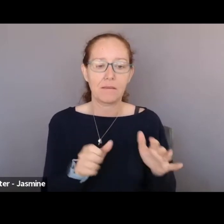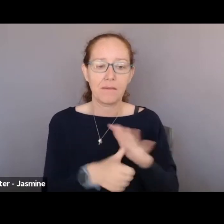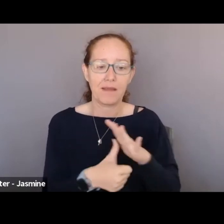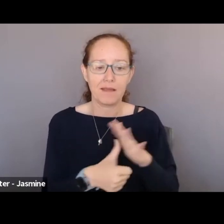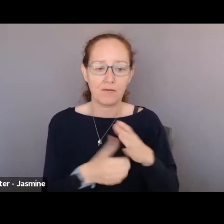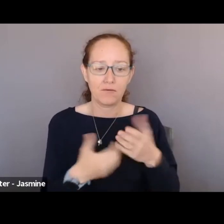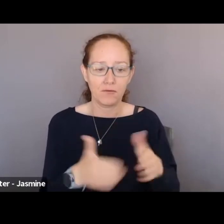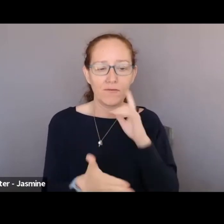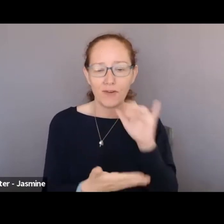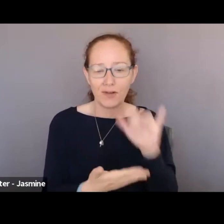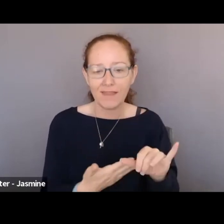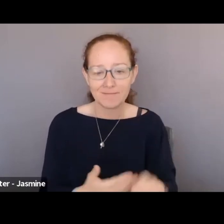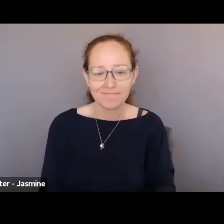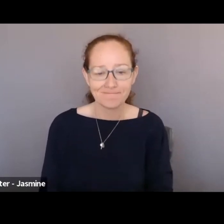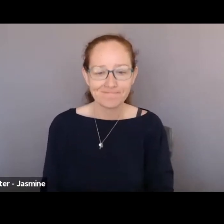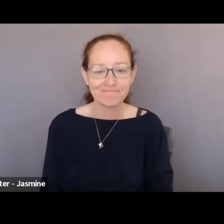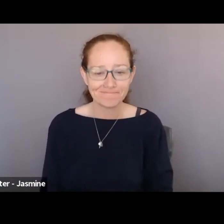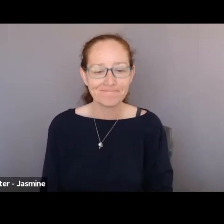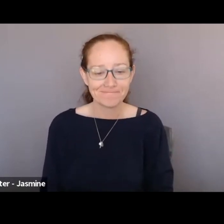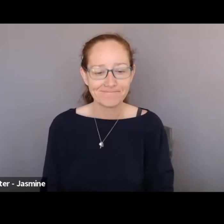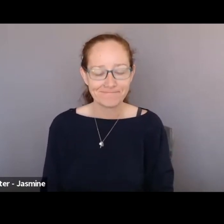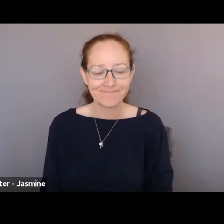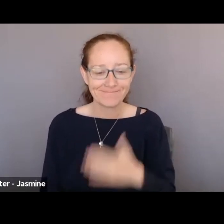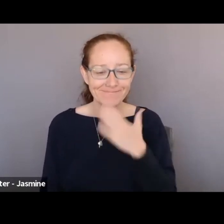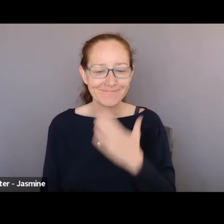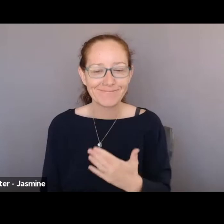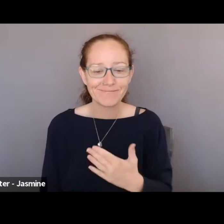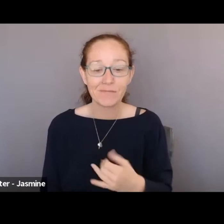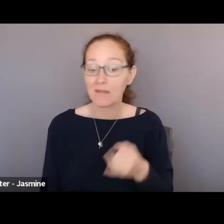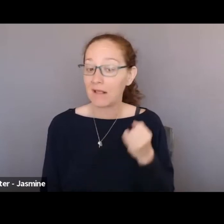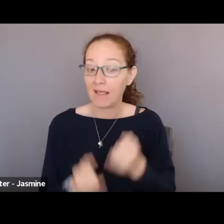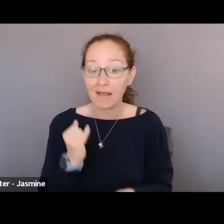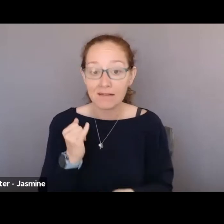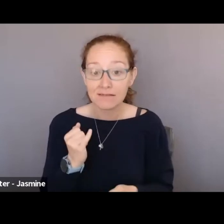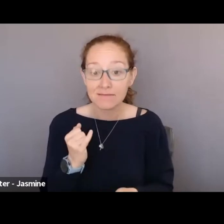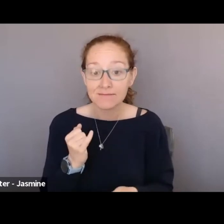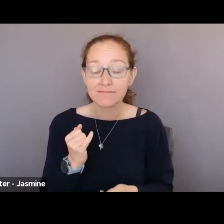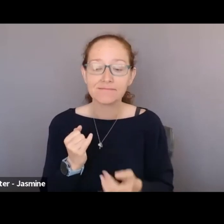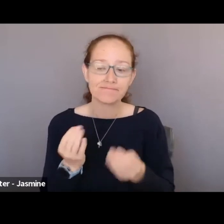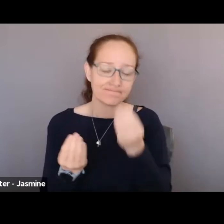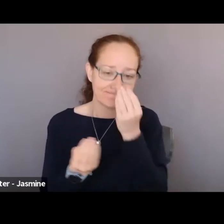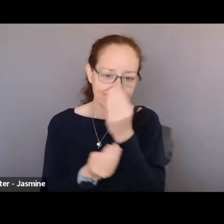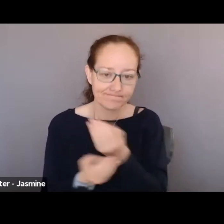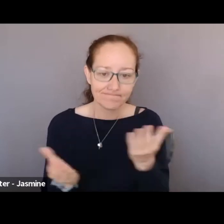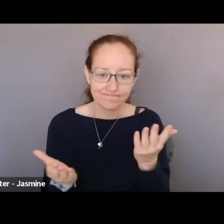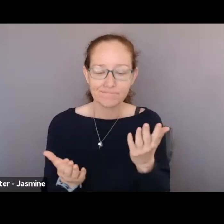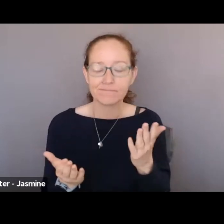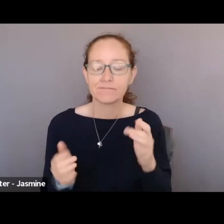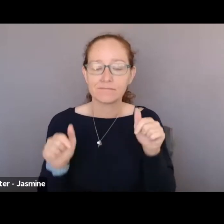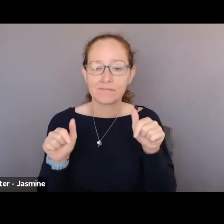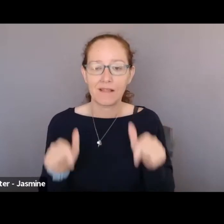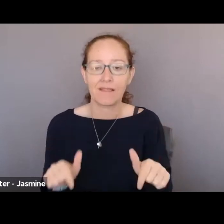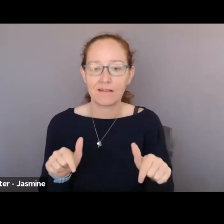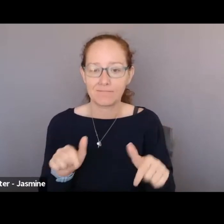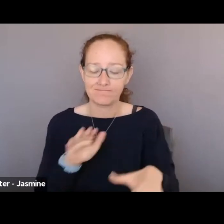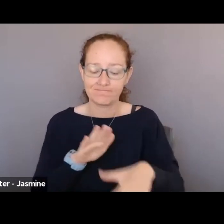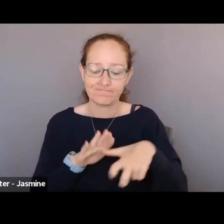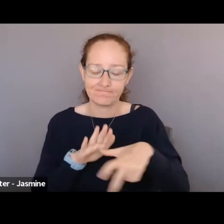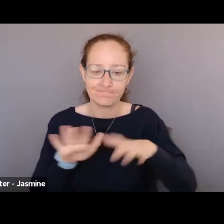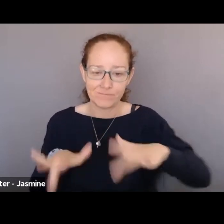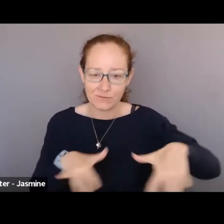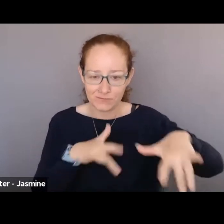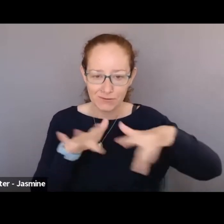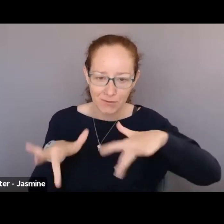that folks can have access to that. Lastly, I want to acknowledge that this event is being recorded and will be made available